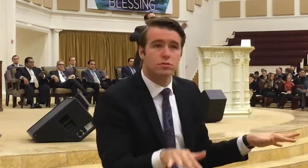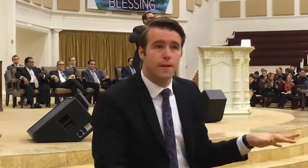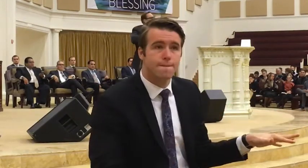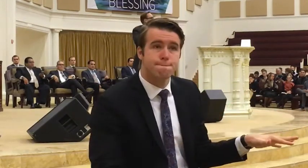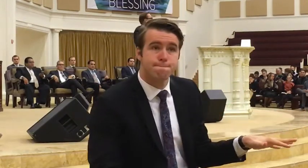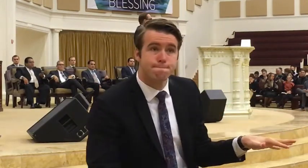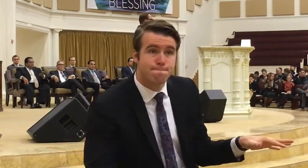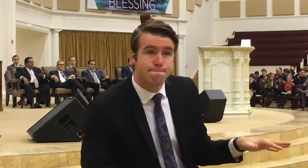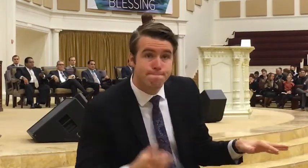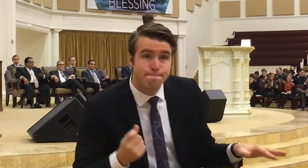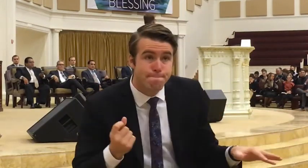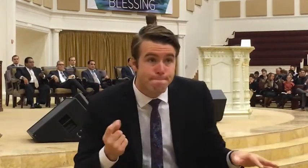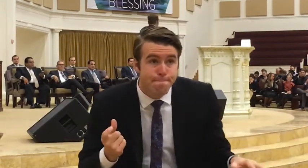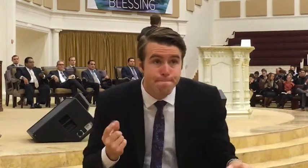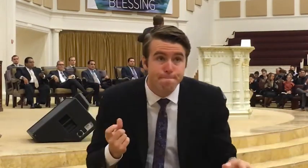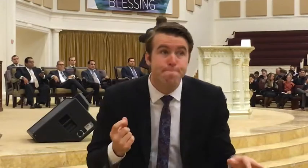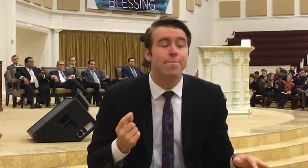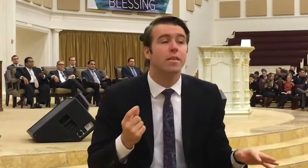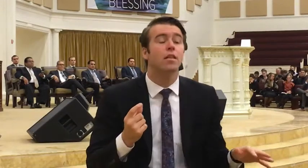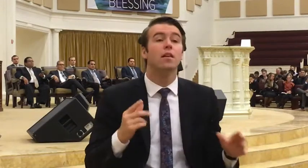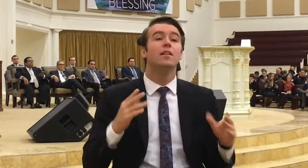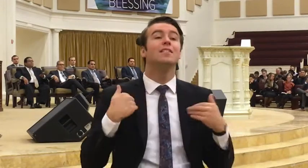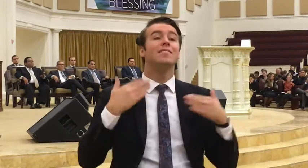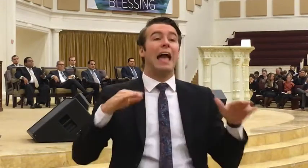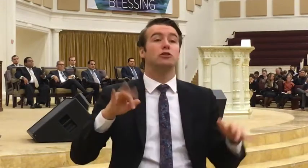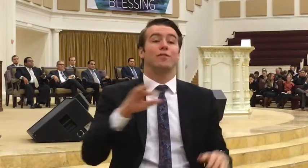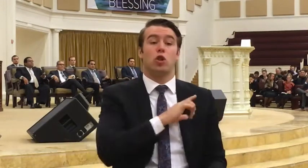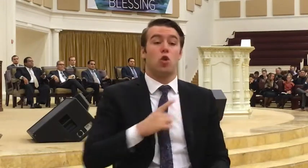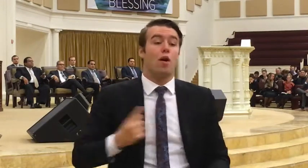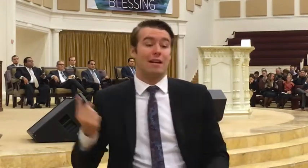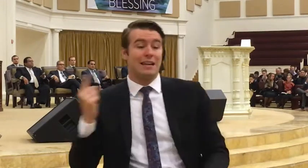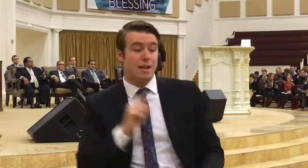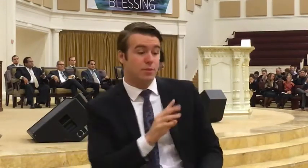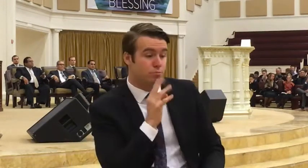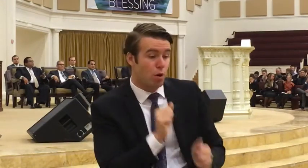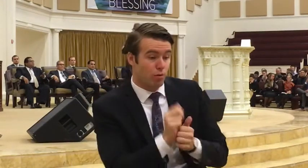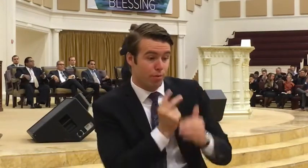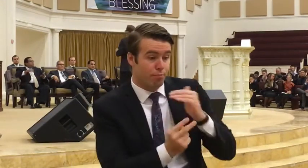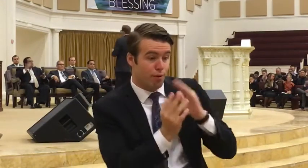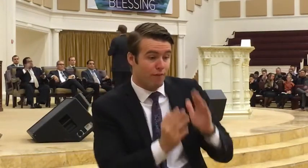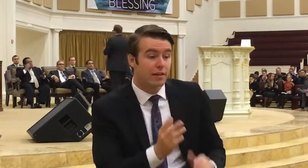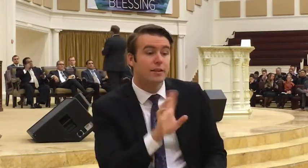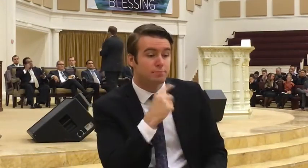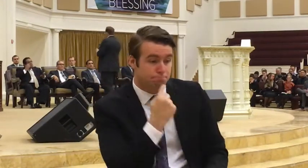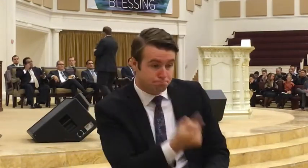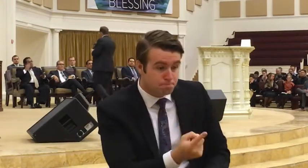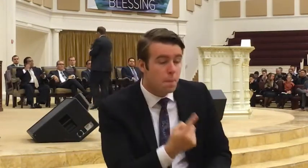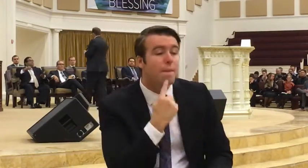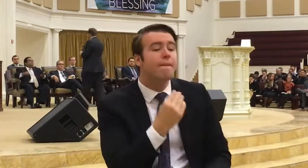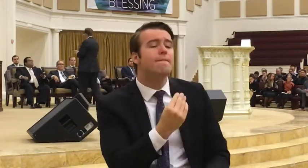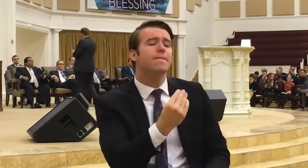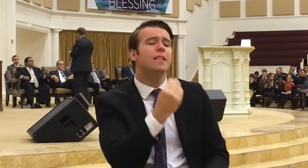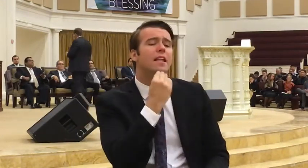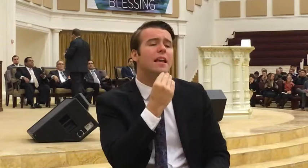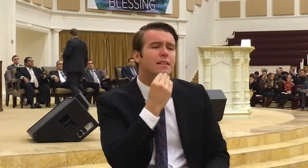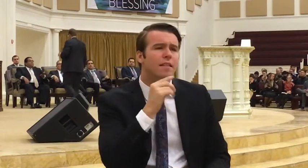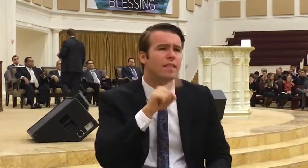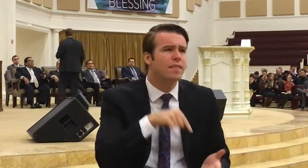Remember, he said, the angel of the Lord came, spoke to the prophet. said, "Eat this